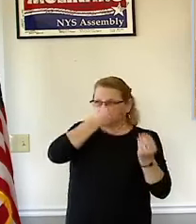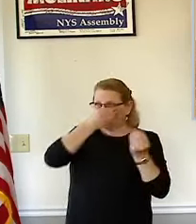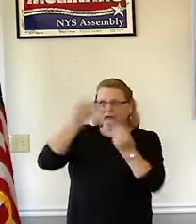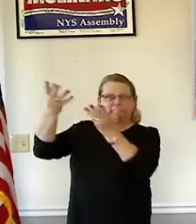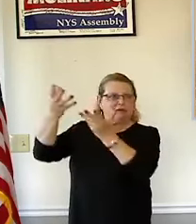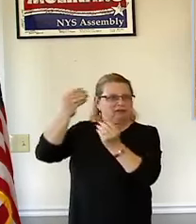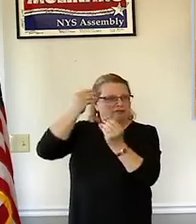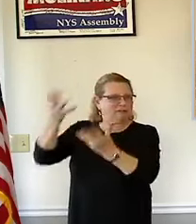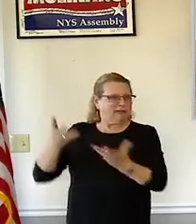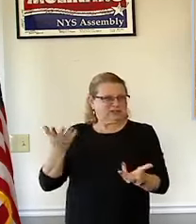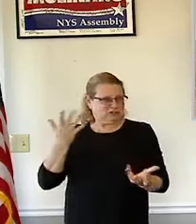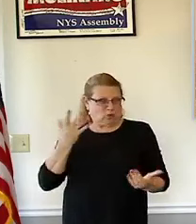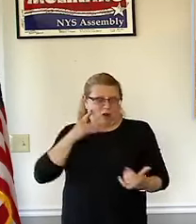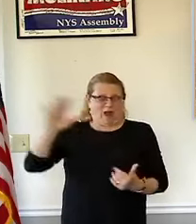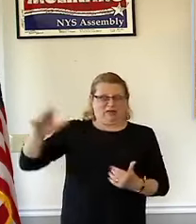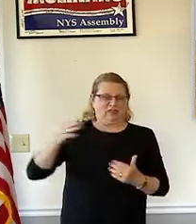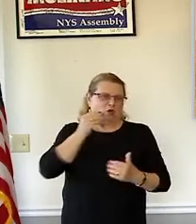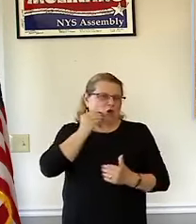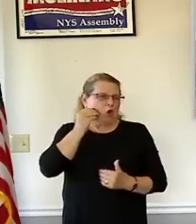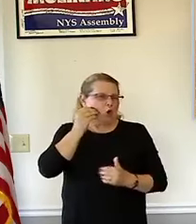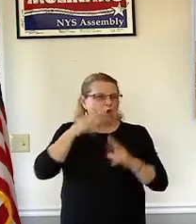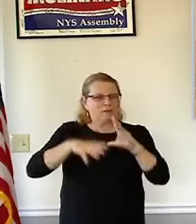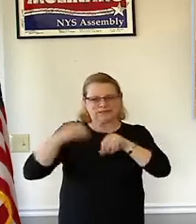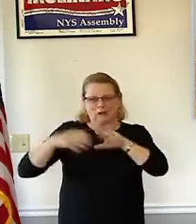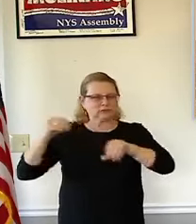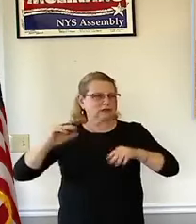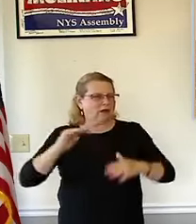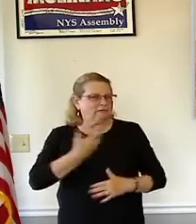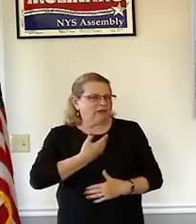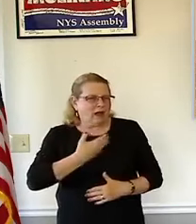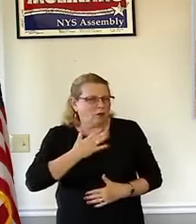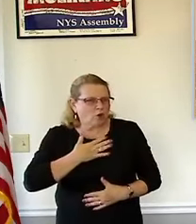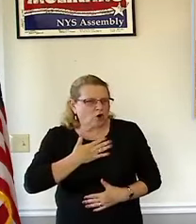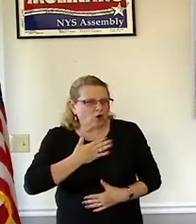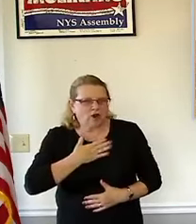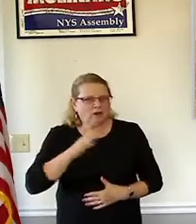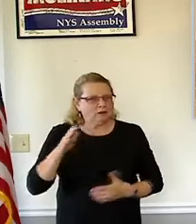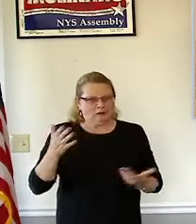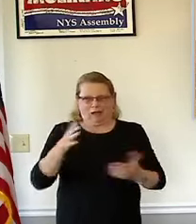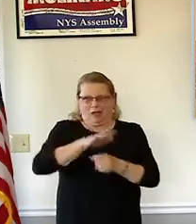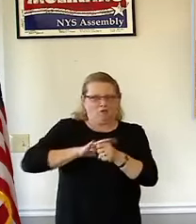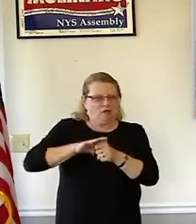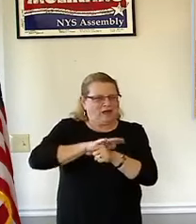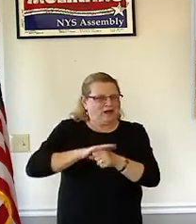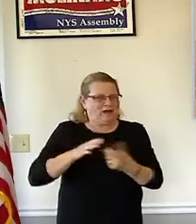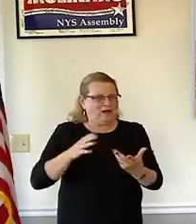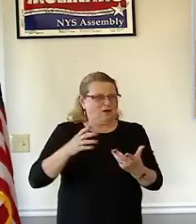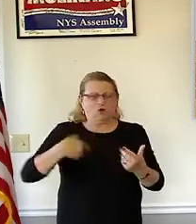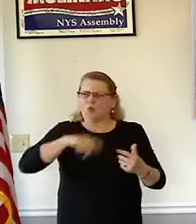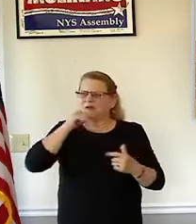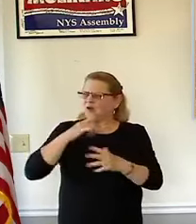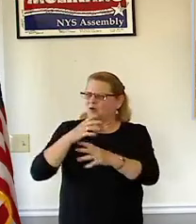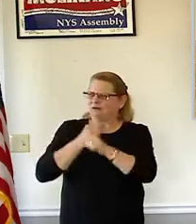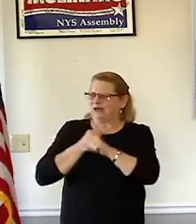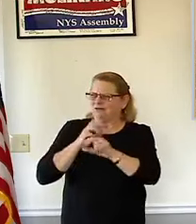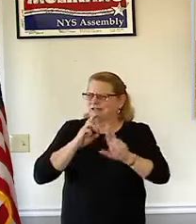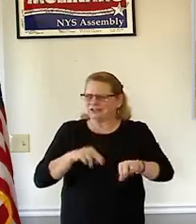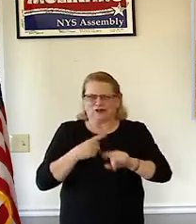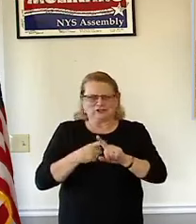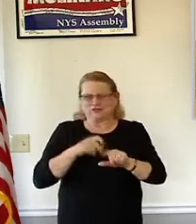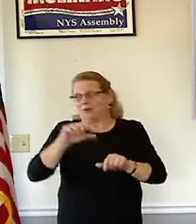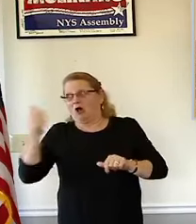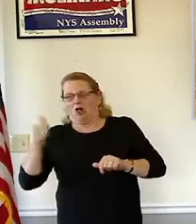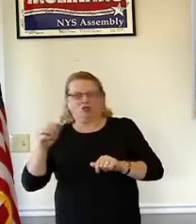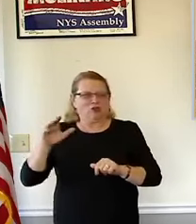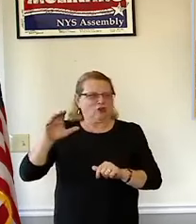outside our jurisdiction. We typically don't get results from other counties. So if they list their address as, say,